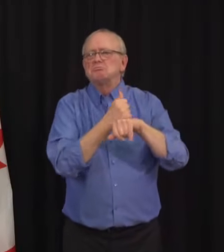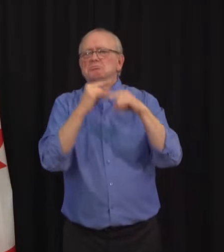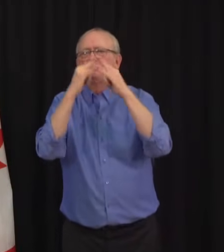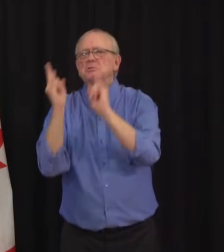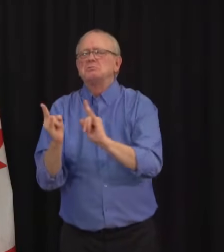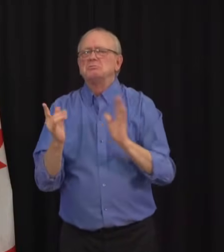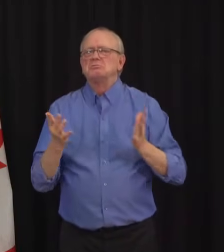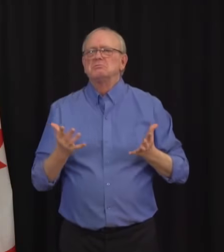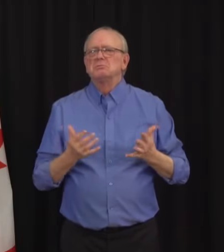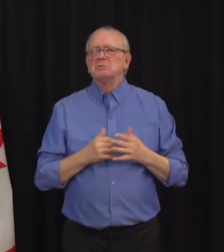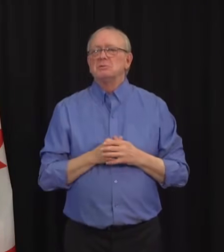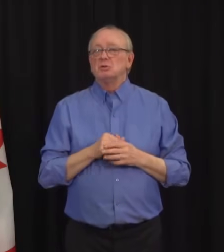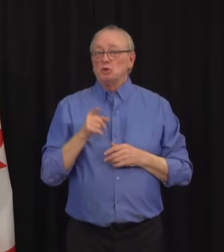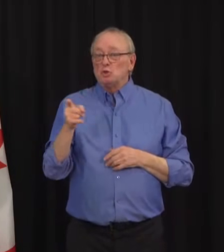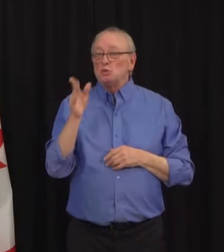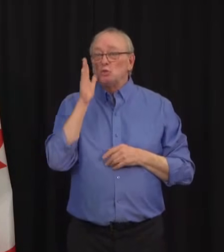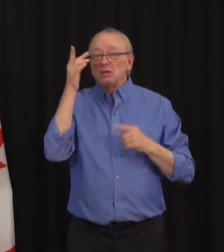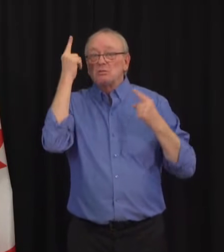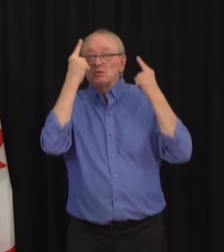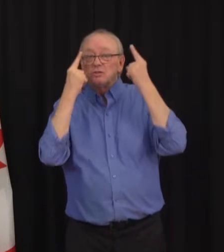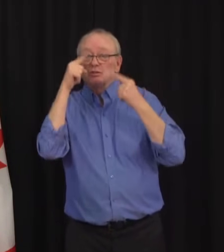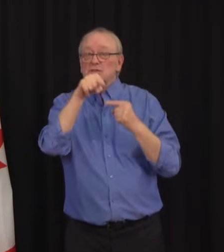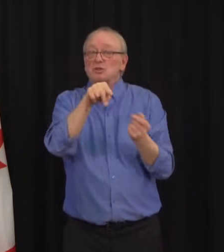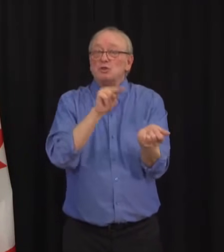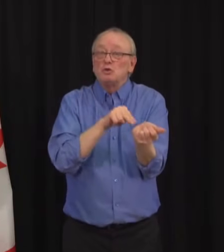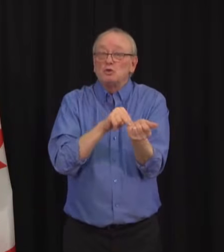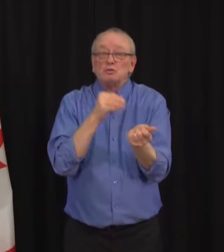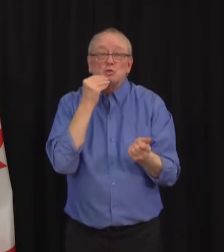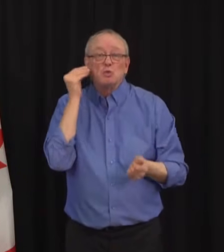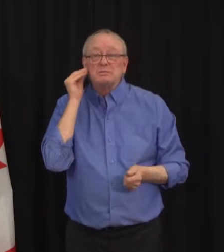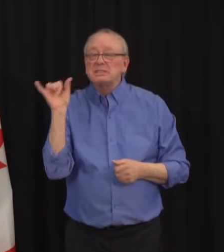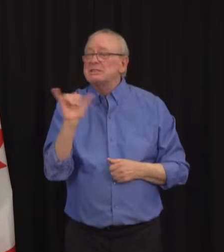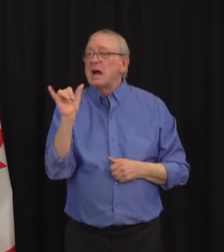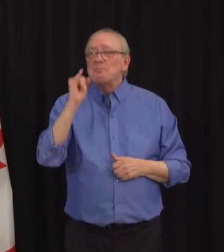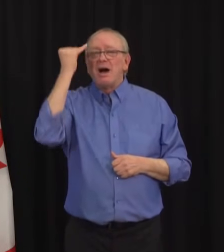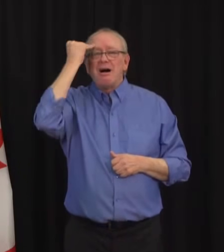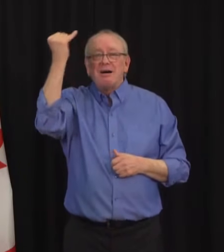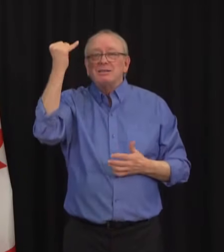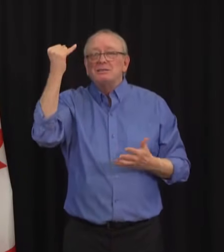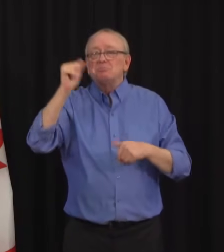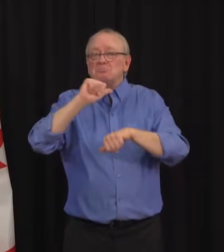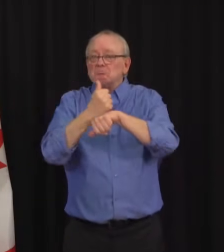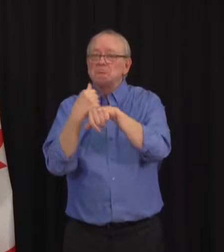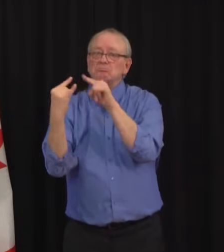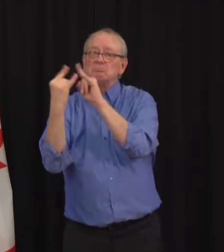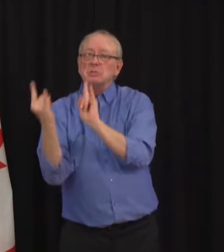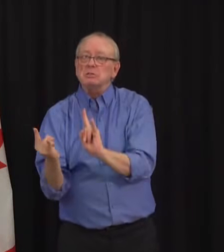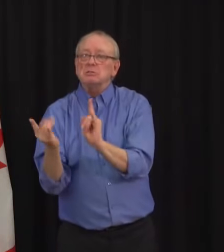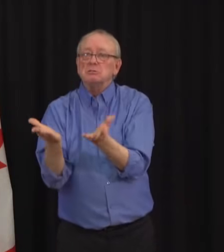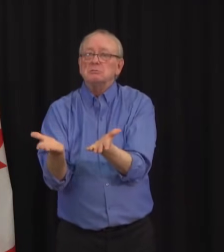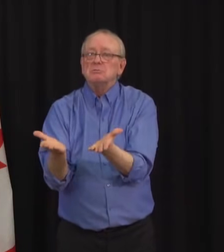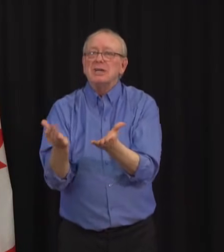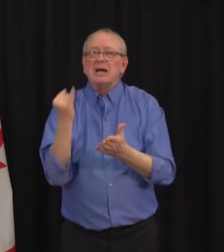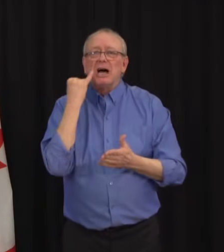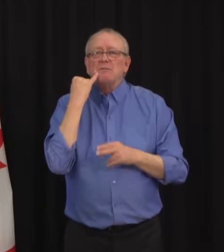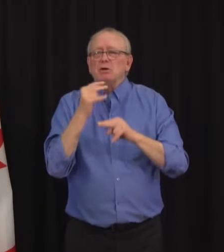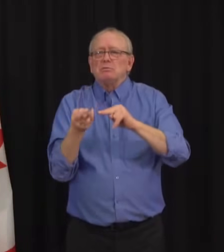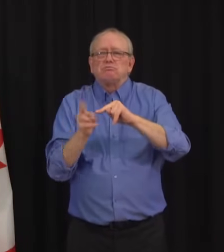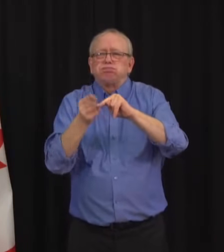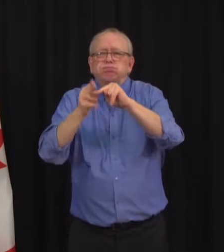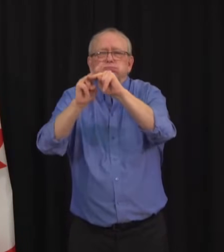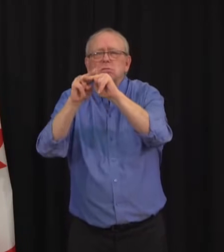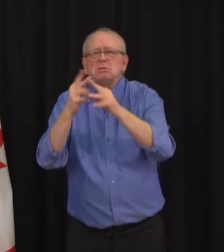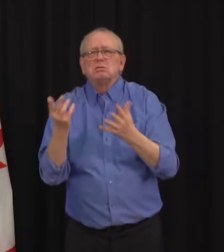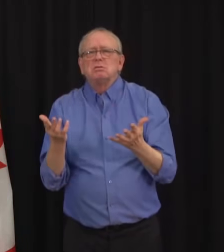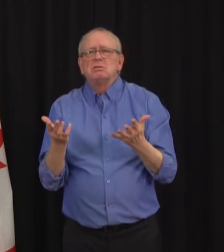in Alberta if situations like the one at Clifton Manor continue to grow at these type of rates? What is the contingency plan for